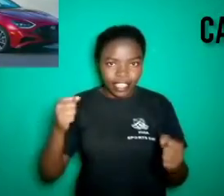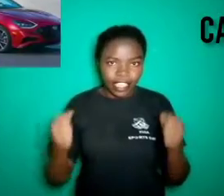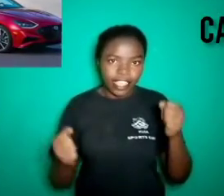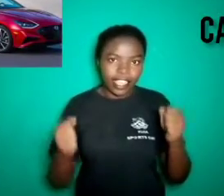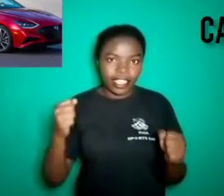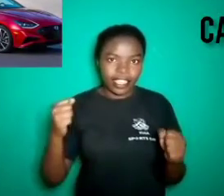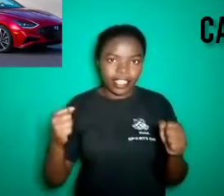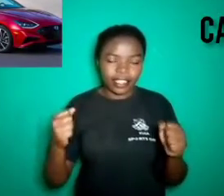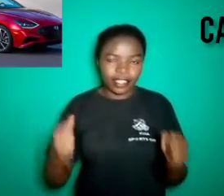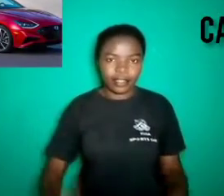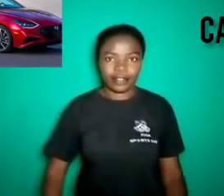Car.